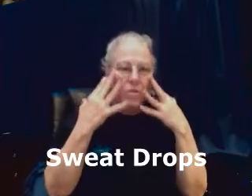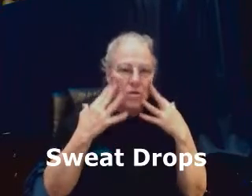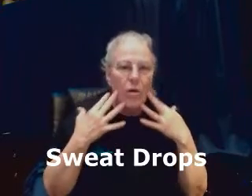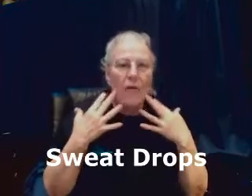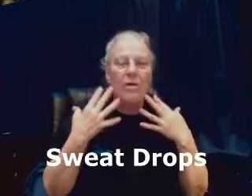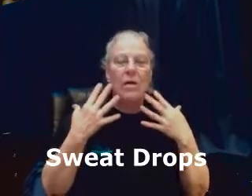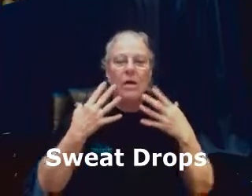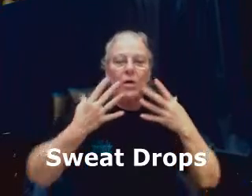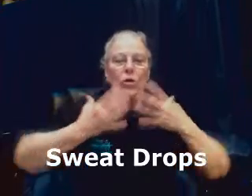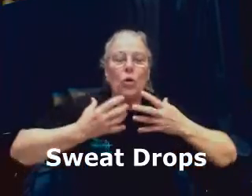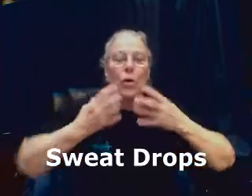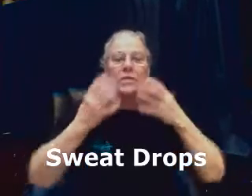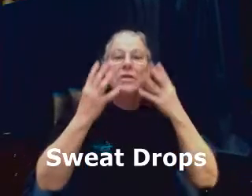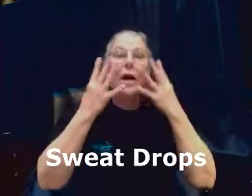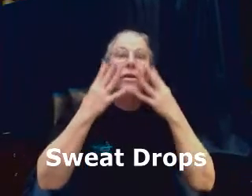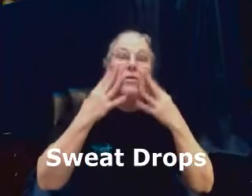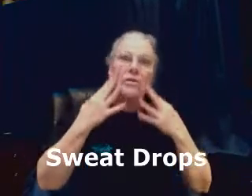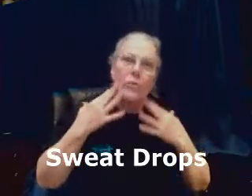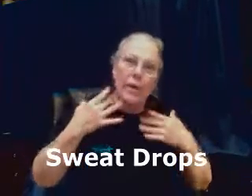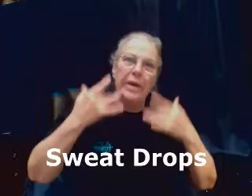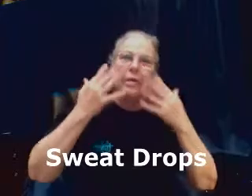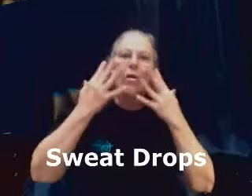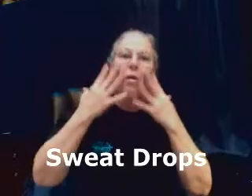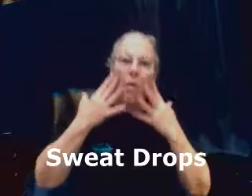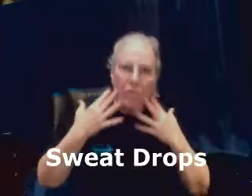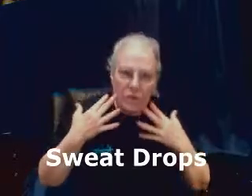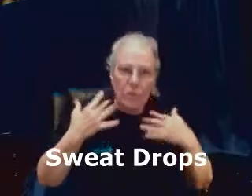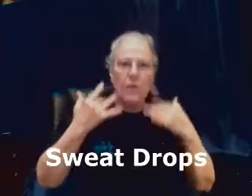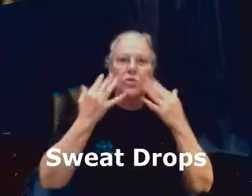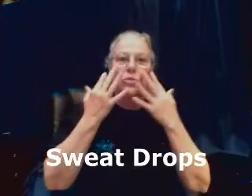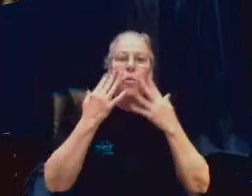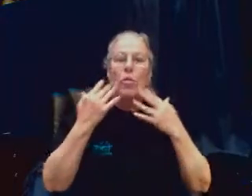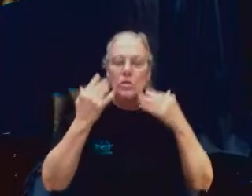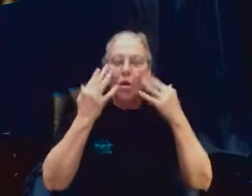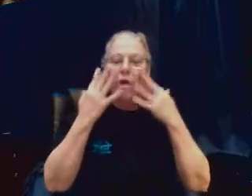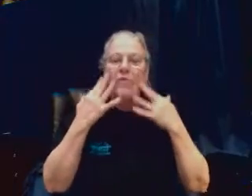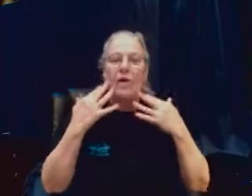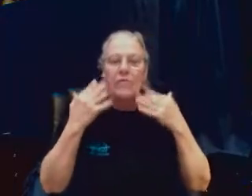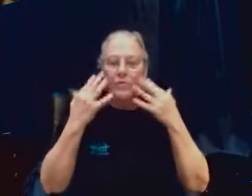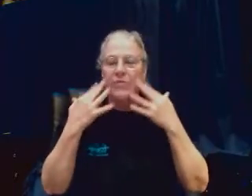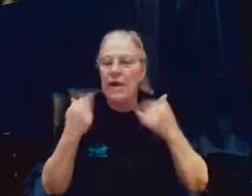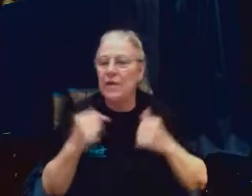you go outside and you're sweating and all the sweat just pours off of your face.